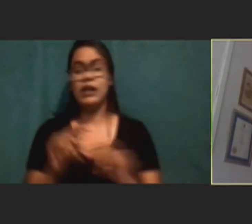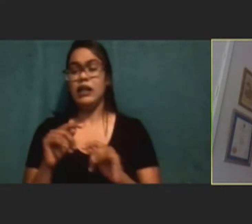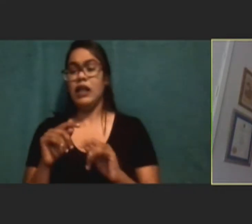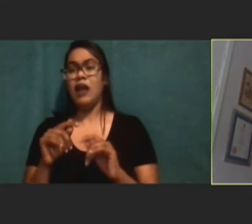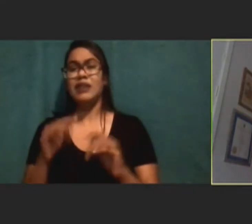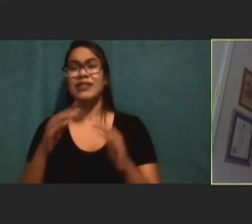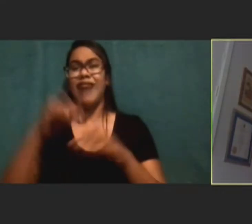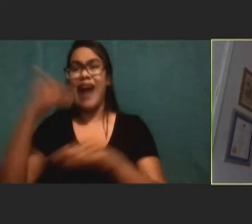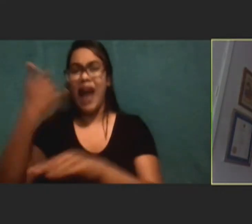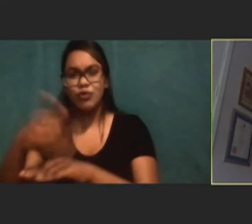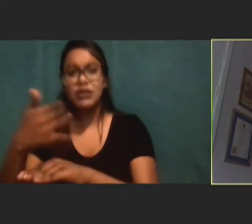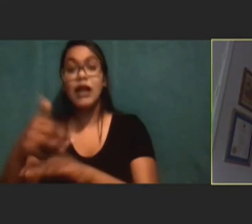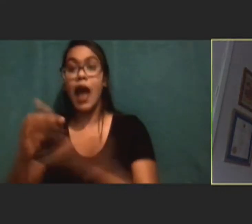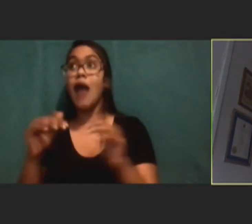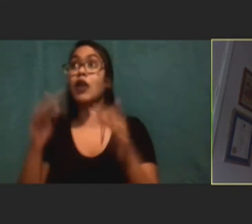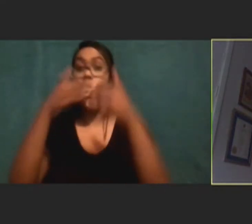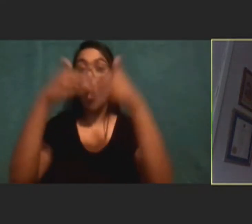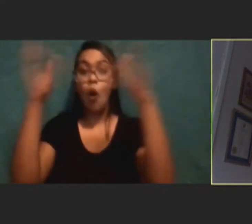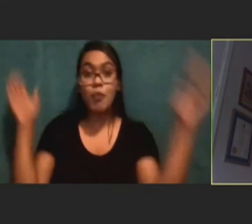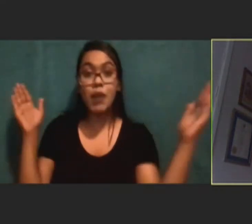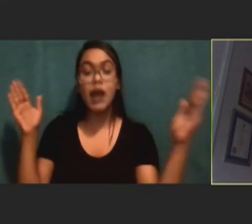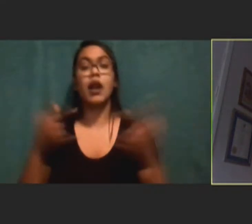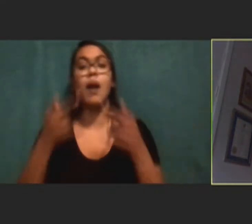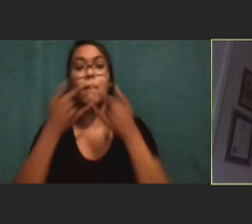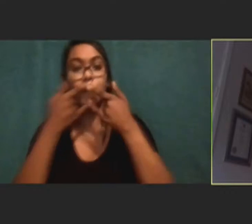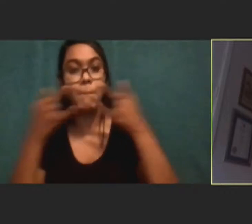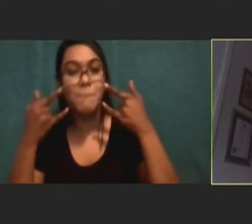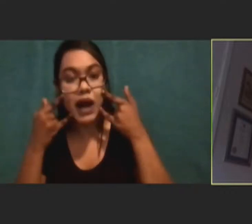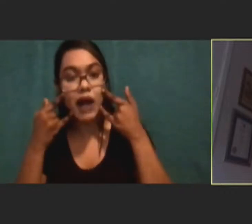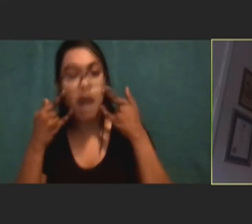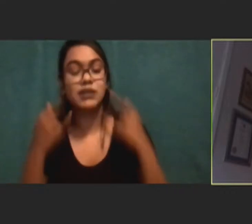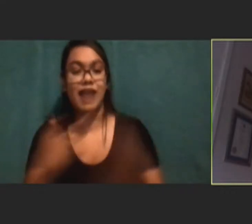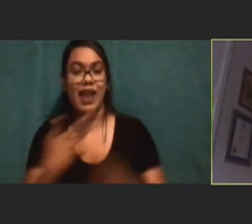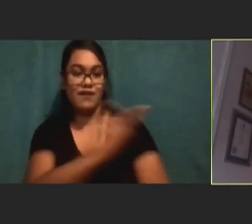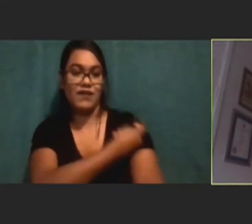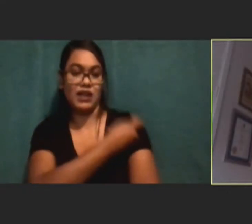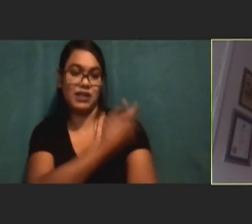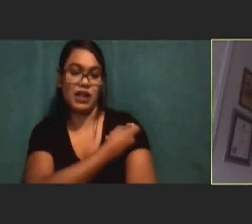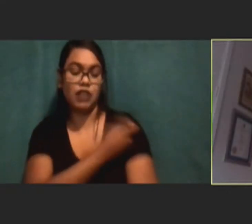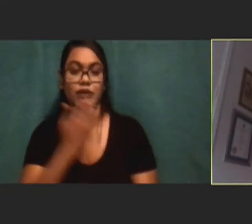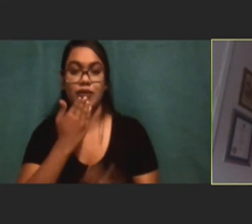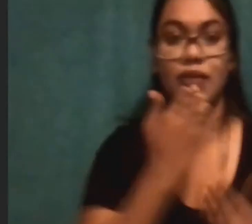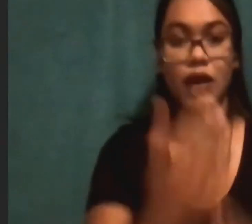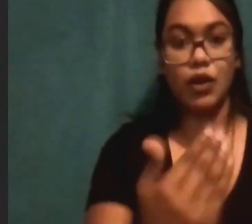masks, and of course, vaccination. Thank you.